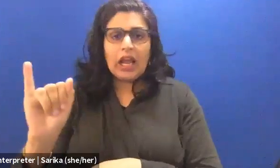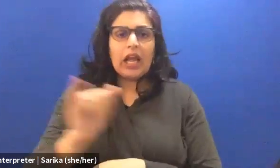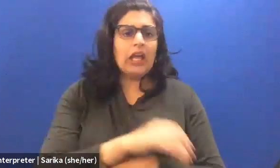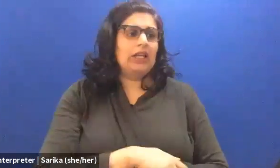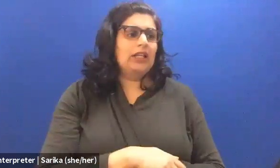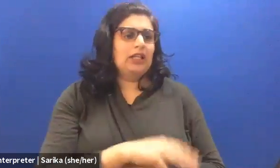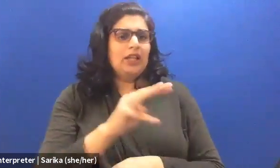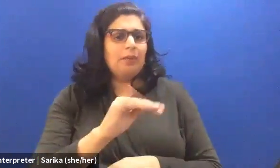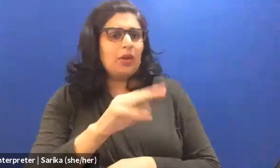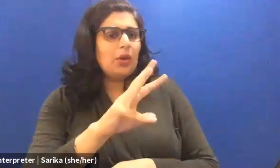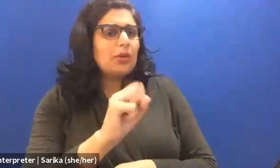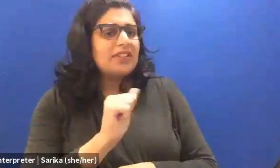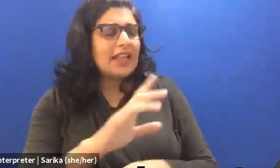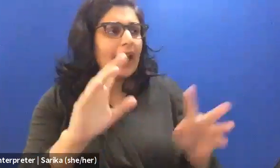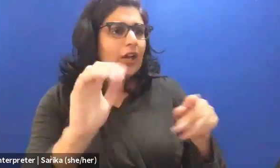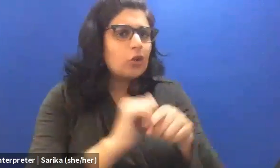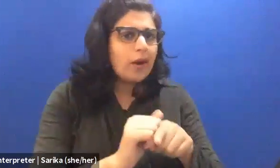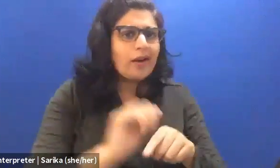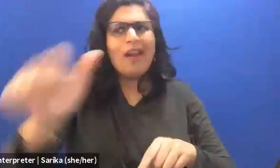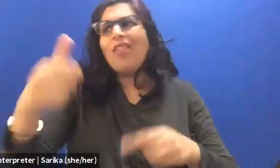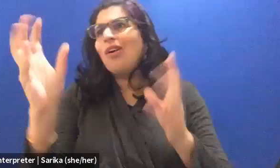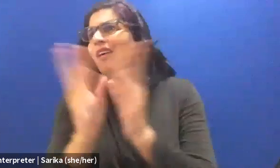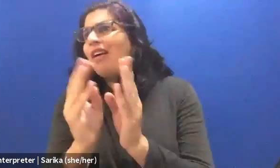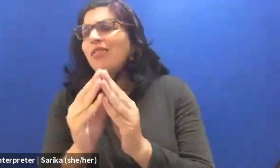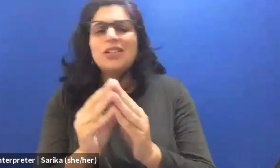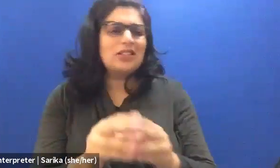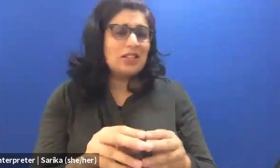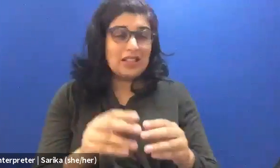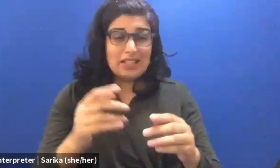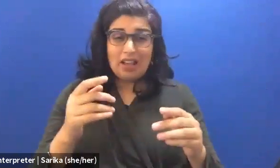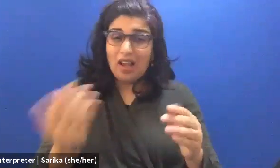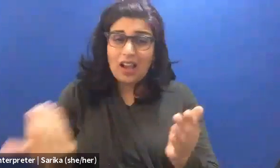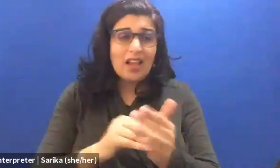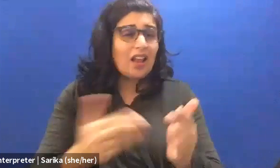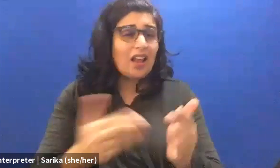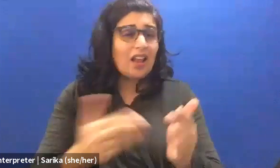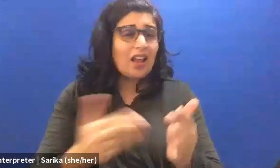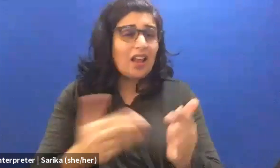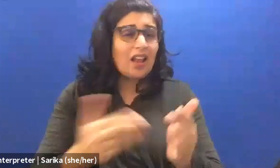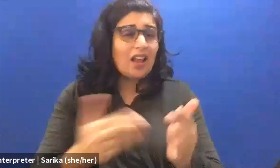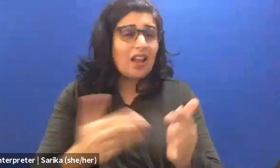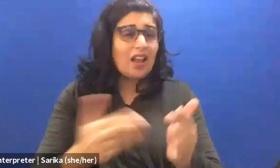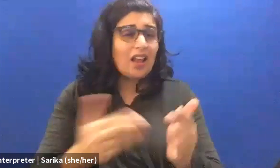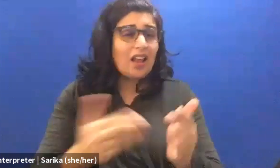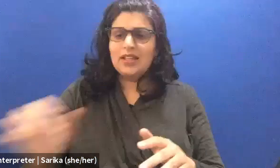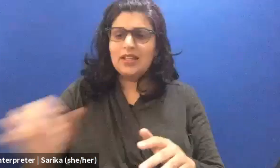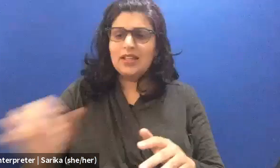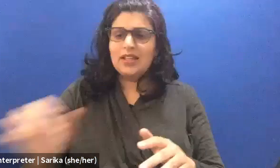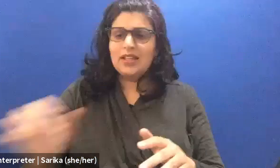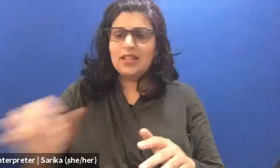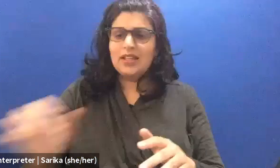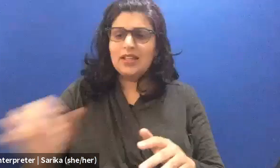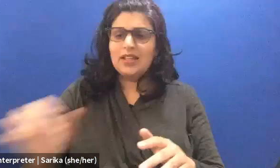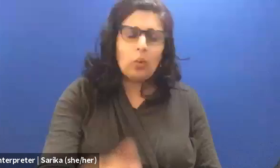other conferences and webinars. It keeps bubbling up to the surface. And it's not new, right? We've known this has gone on for